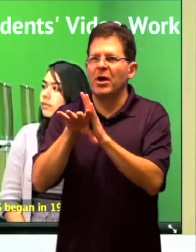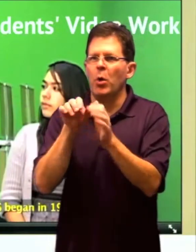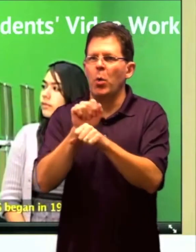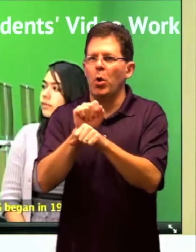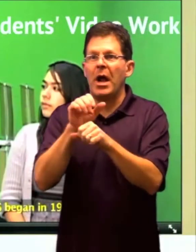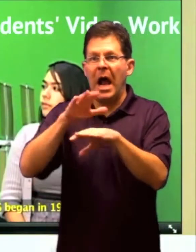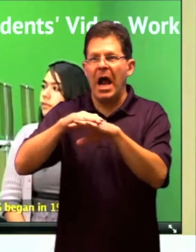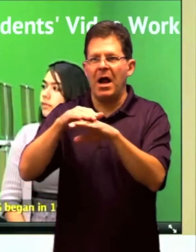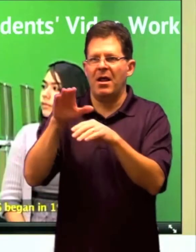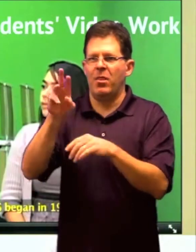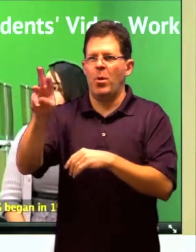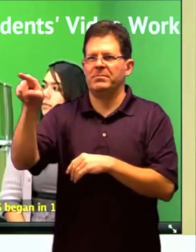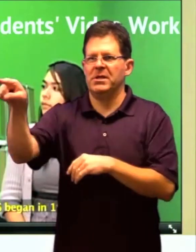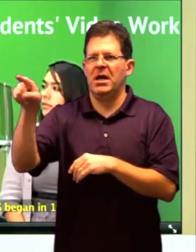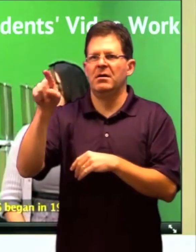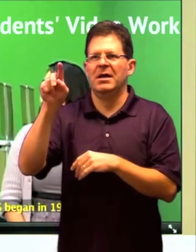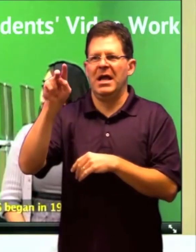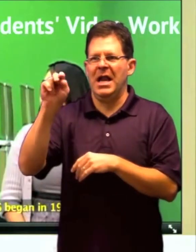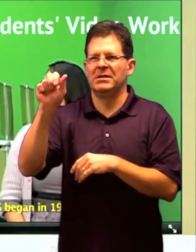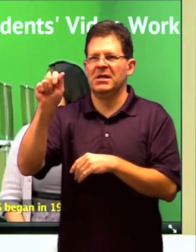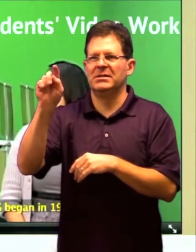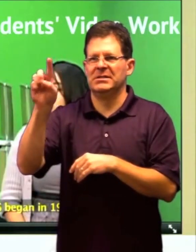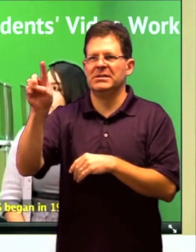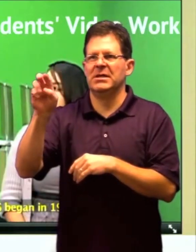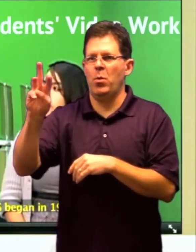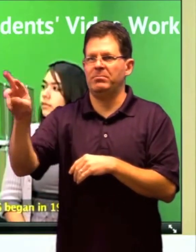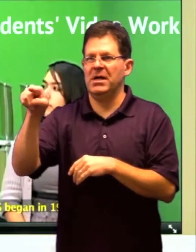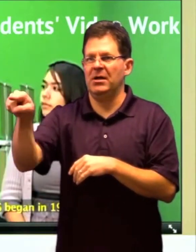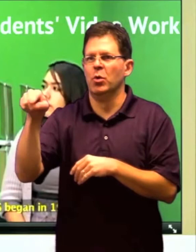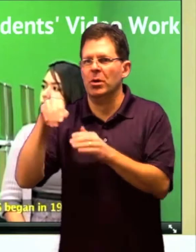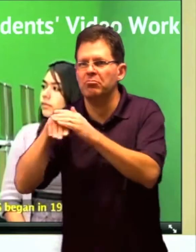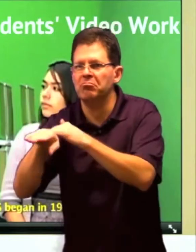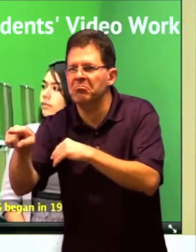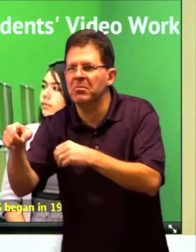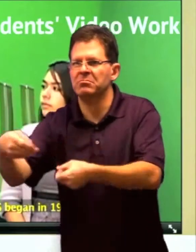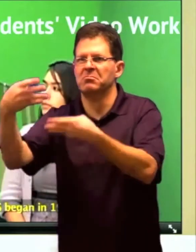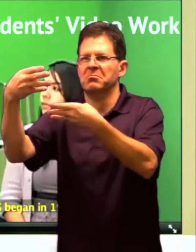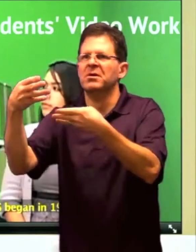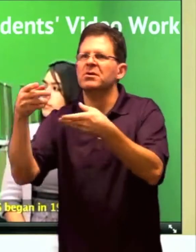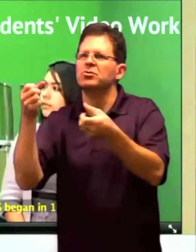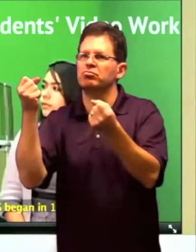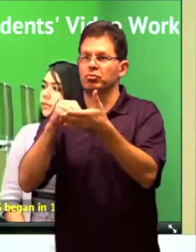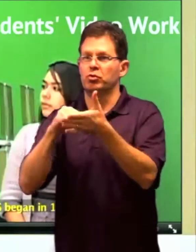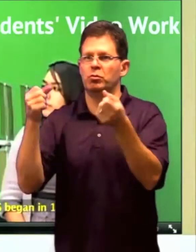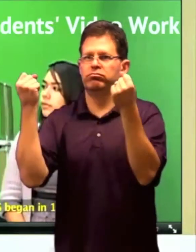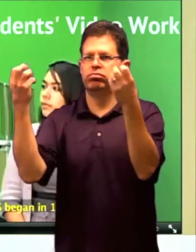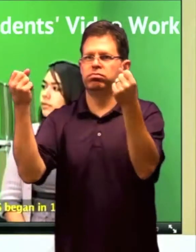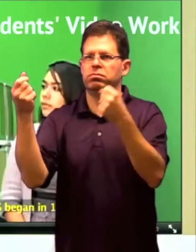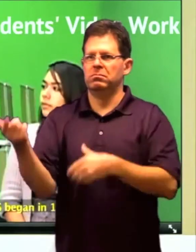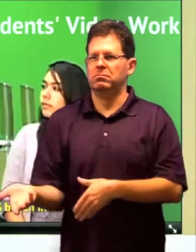Here we have student video work. And it's on the website, on the NASA TSD website. So if you go in and pull this up, you can see our students signing.